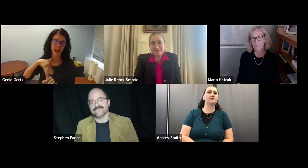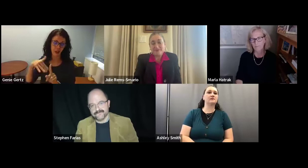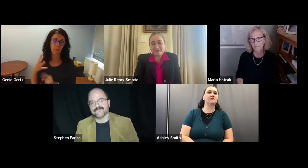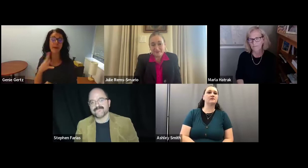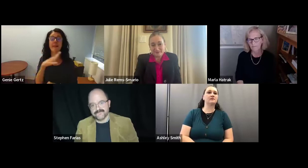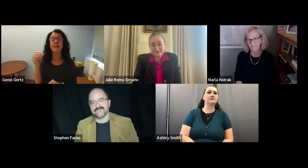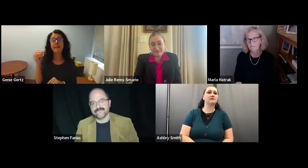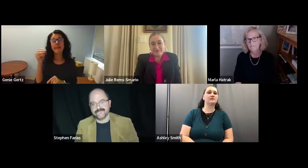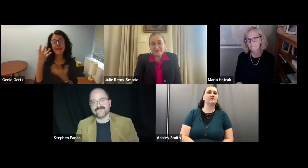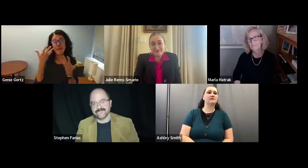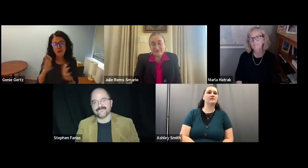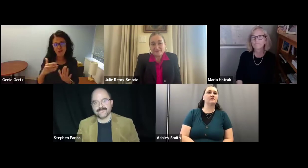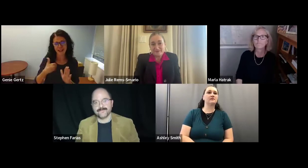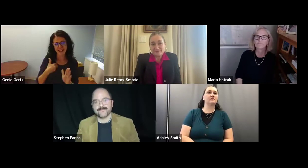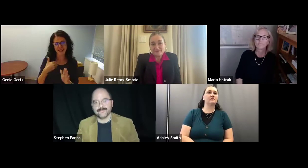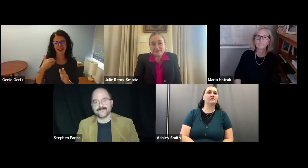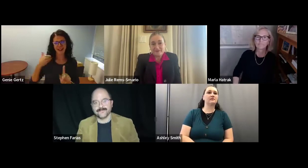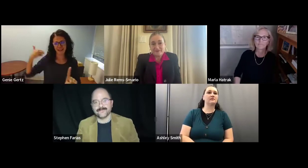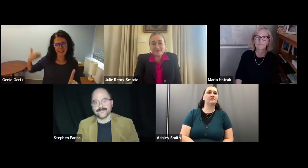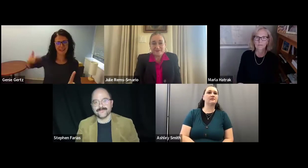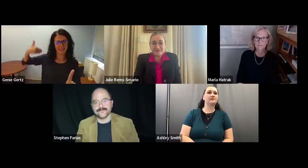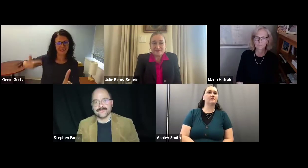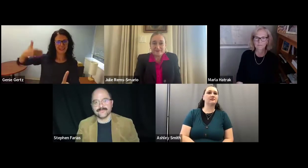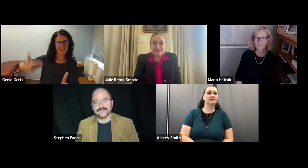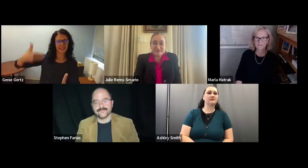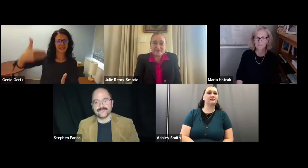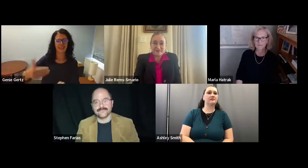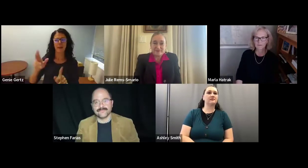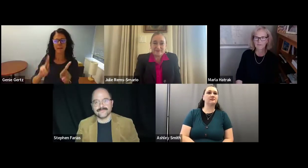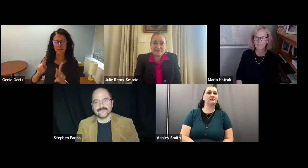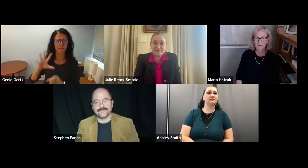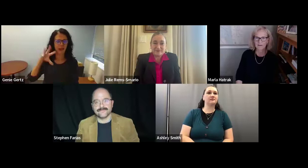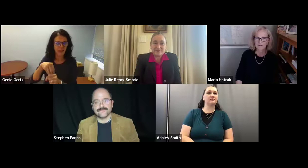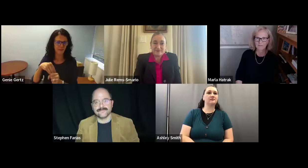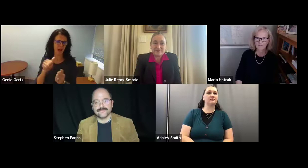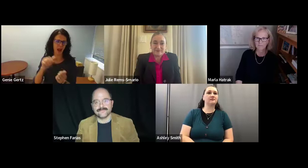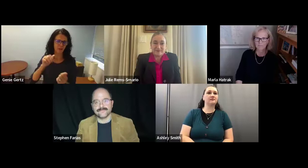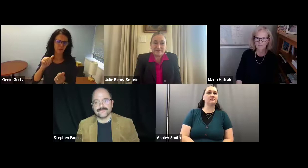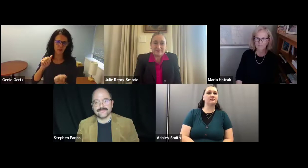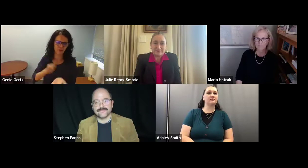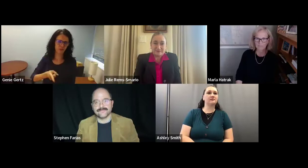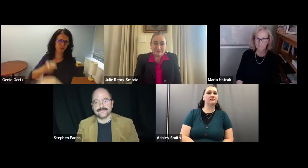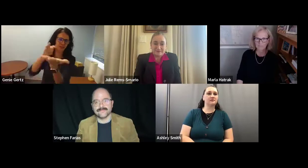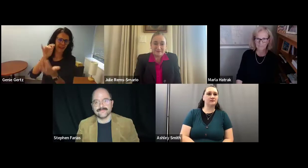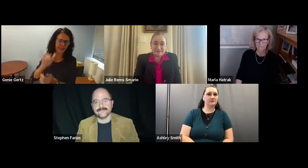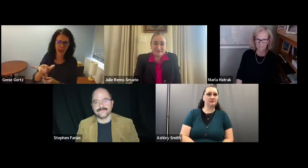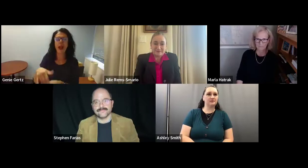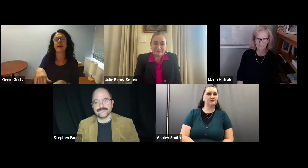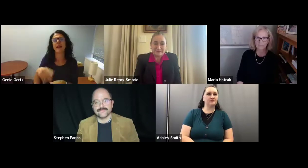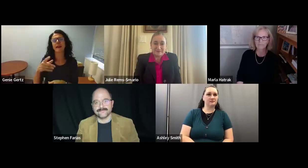most restrictive environment, right? If it's the least restrictive for everybody else, it's the most restrictive for them. And that